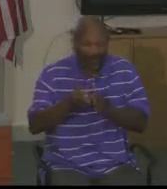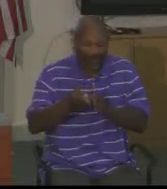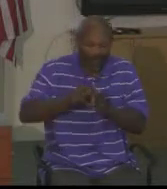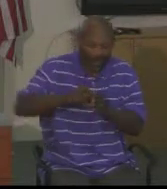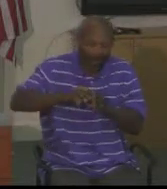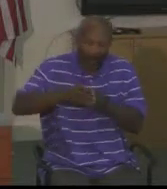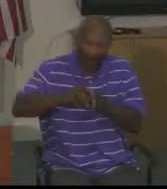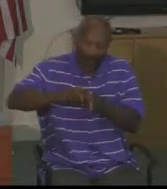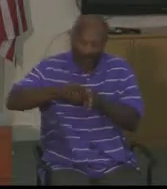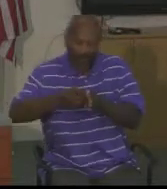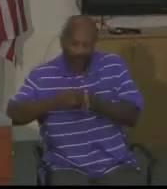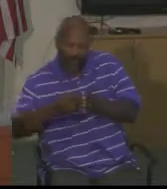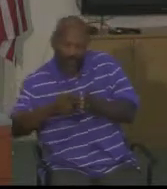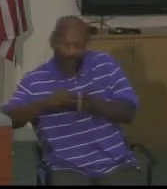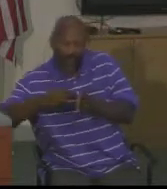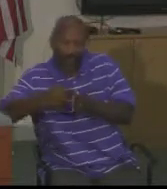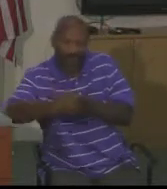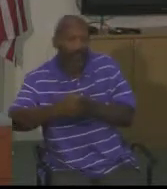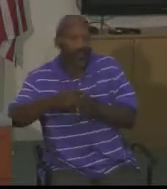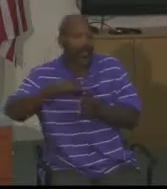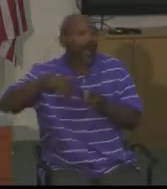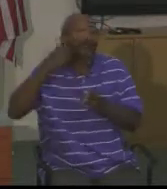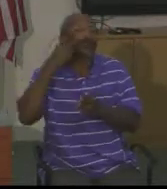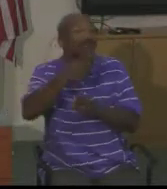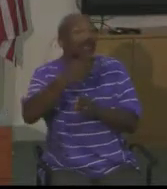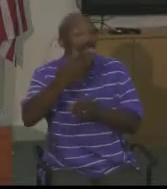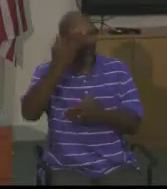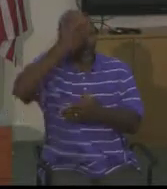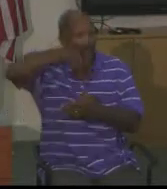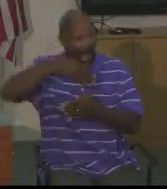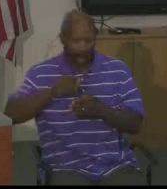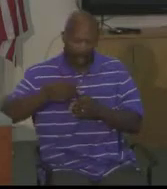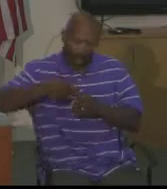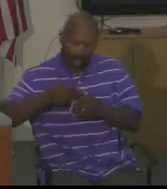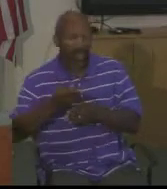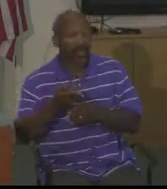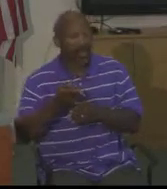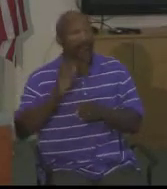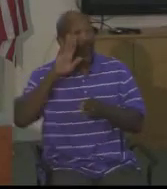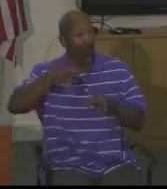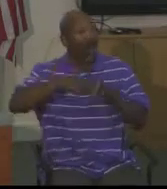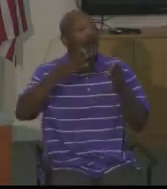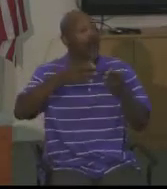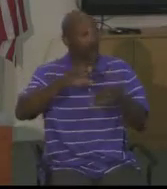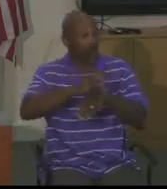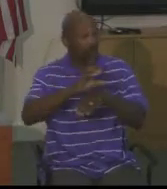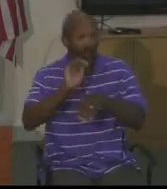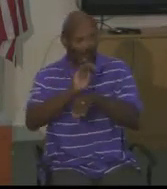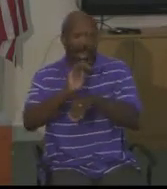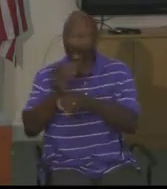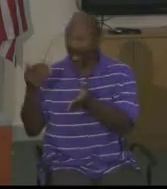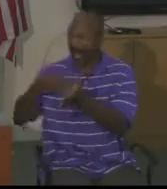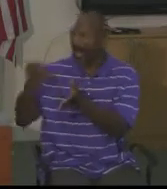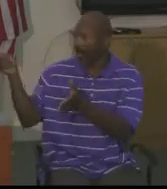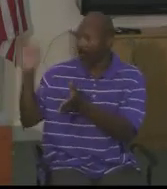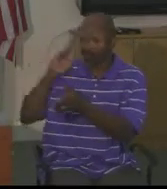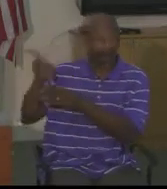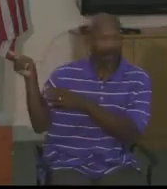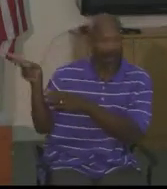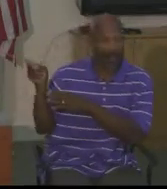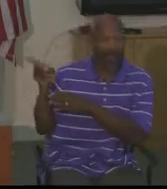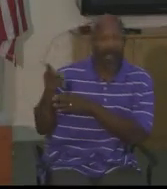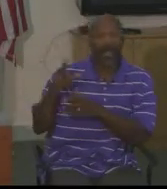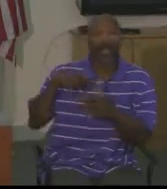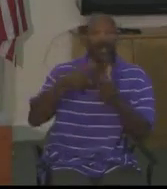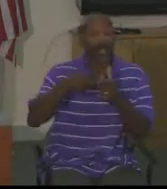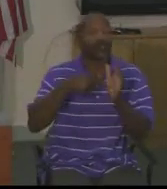screw that you can't see. We're going to open the computer up again tonight, if